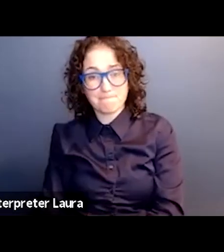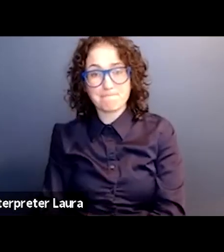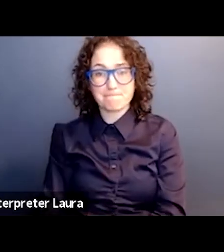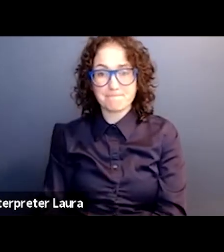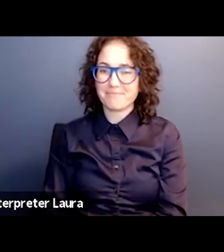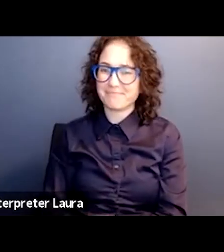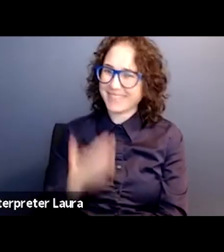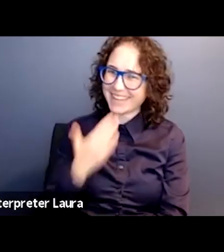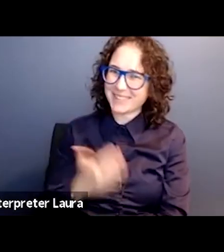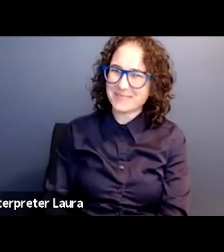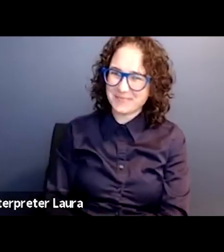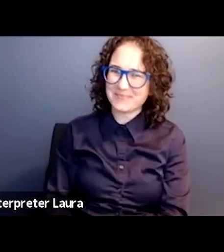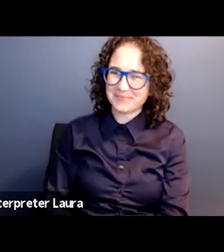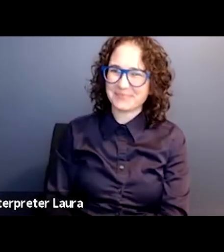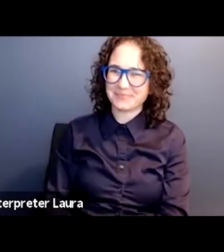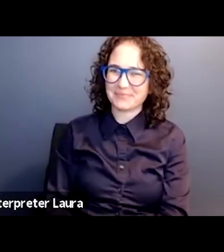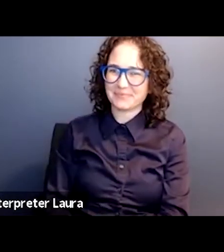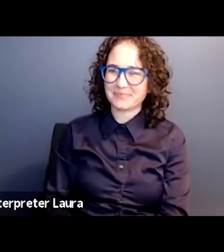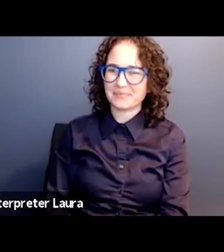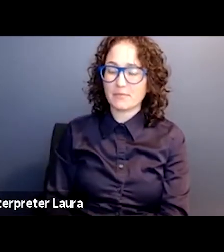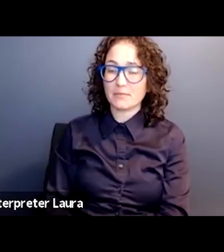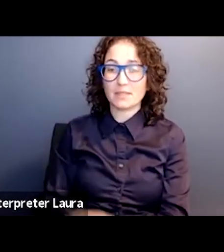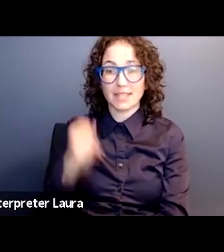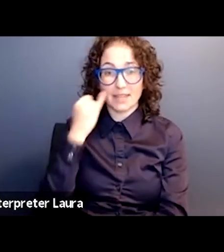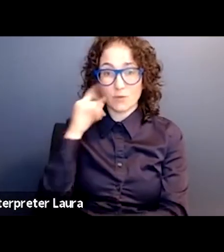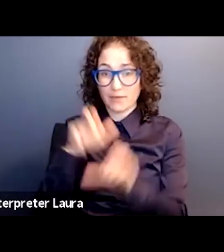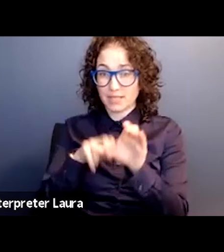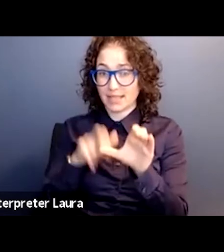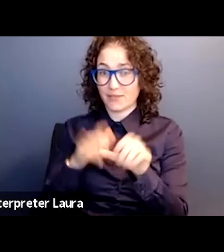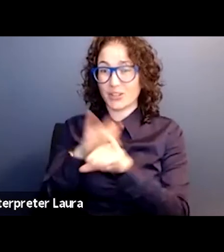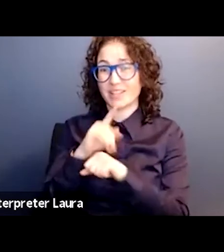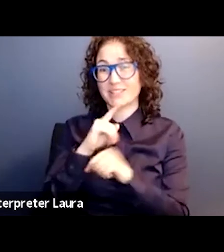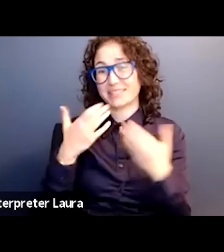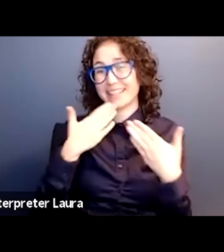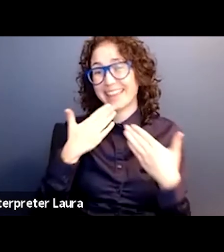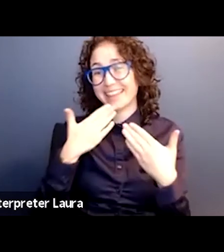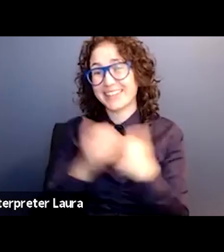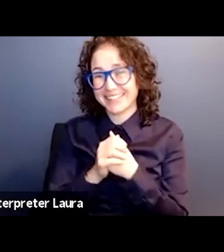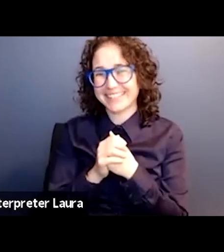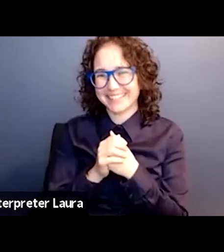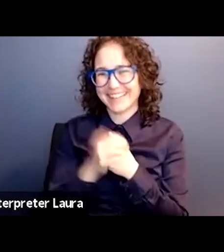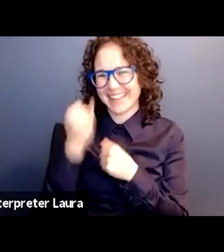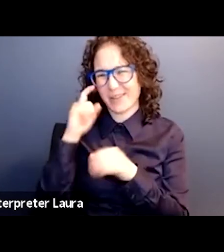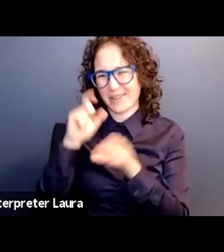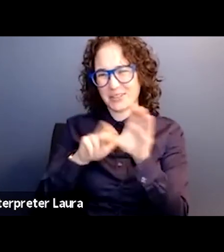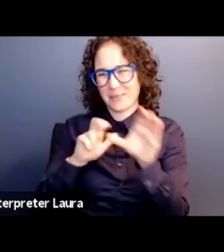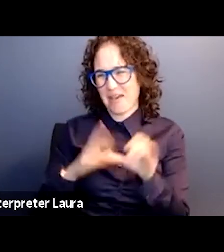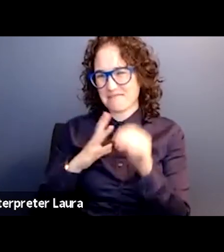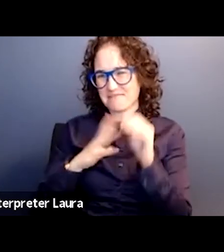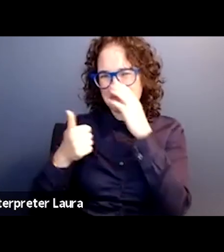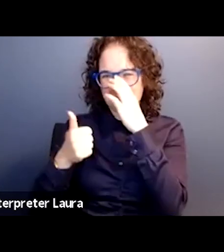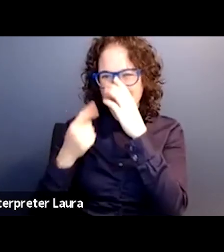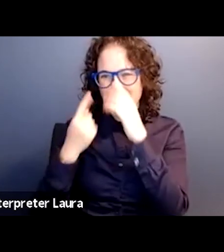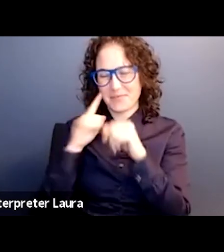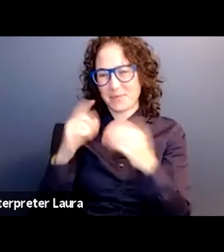Thank you, Manuel, Juan Manuel. And if you do have to leave early, I just want to say thank you if you have to jump off, for